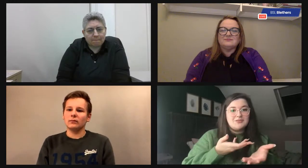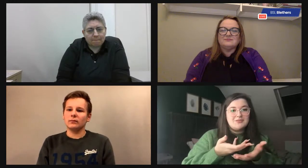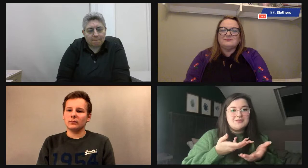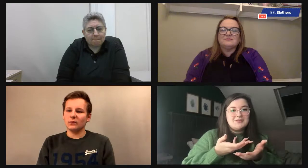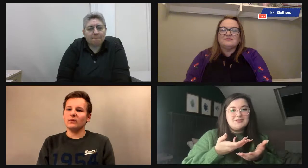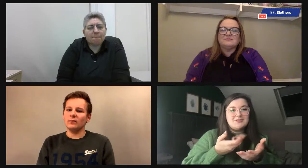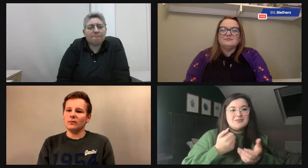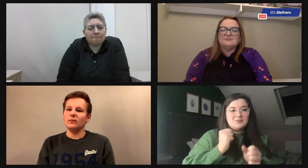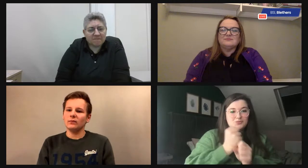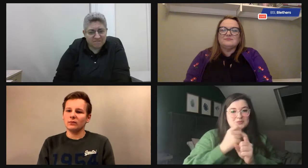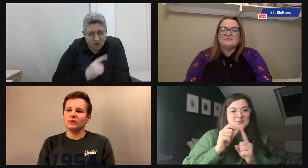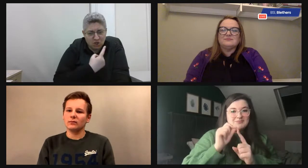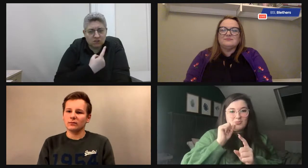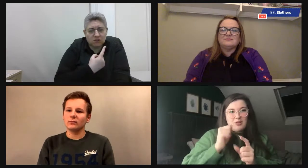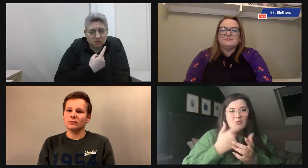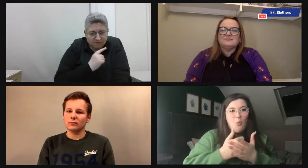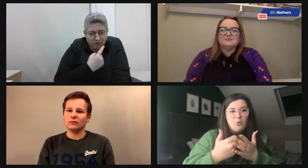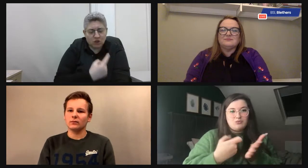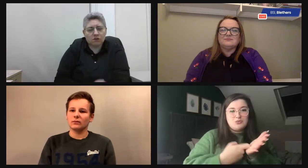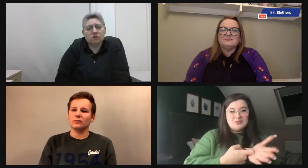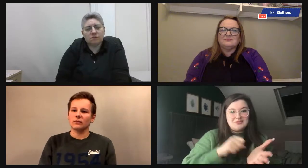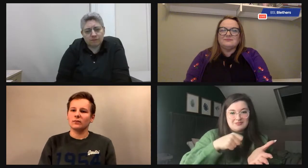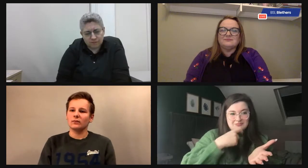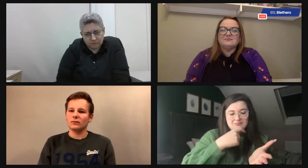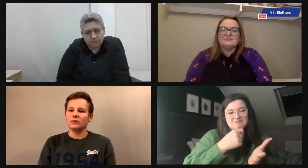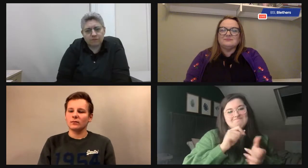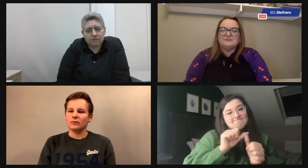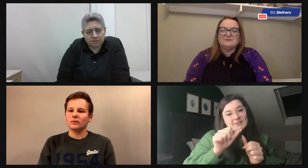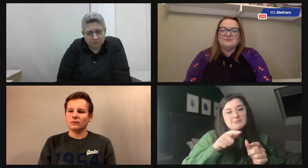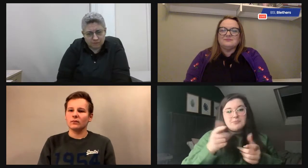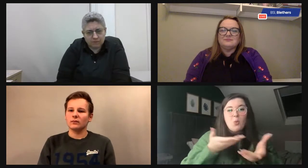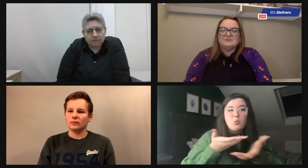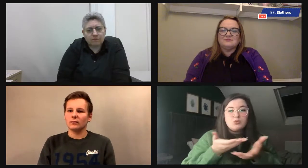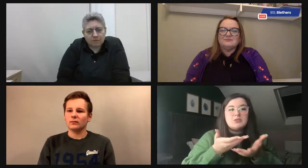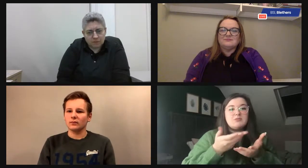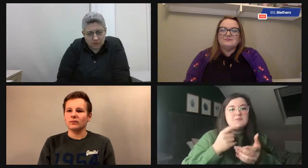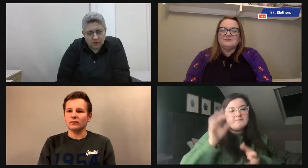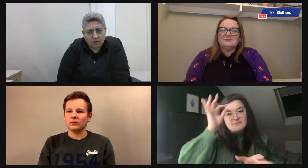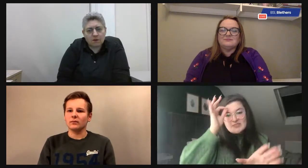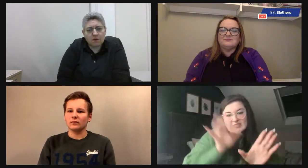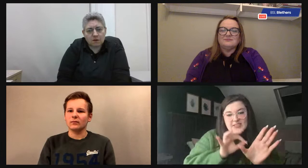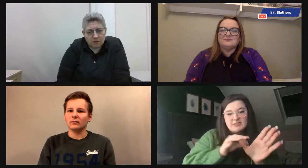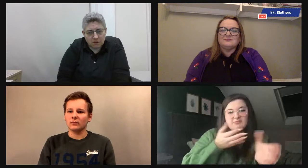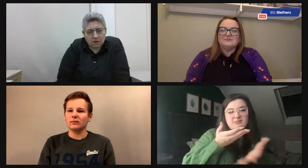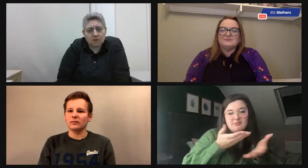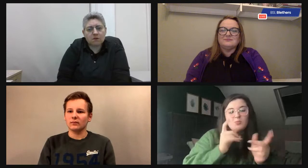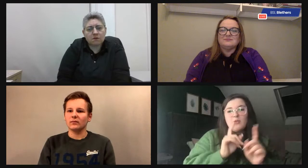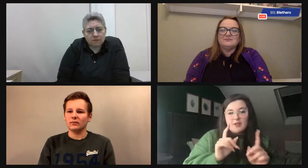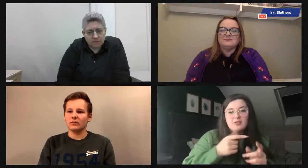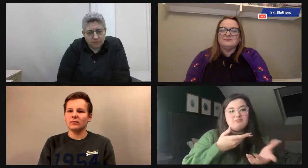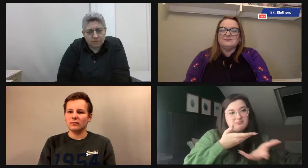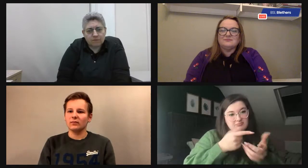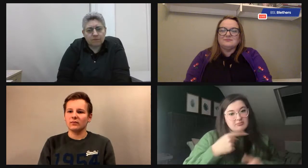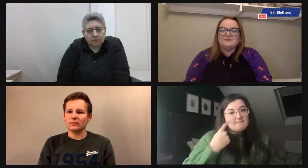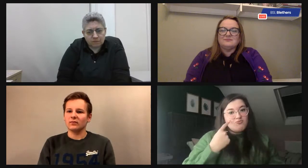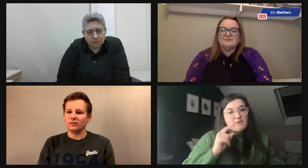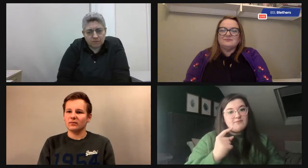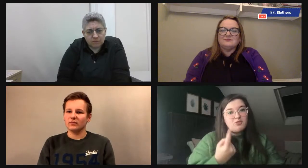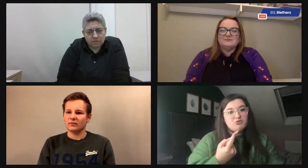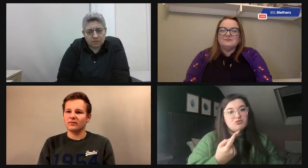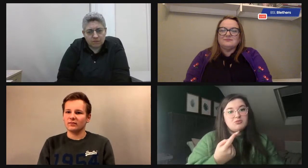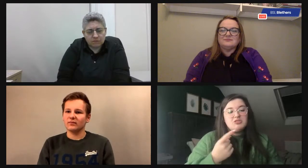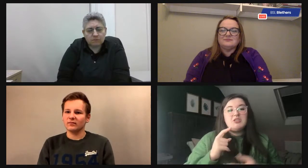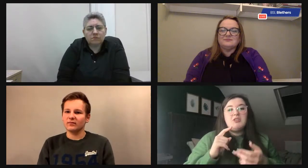Uh, so it would more likely to be a counselling situation. I would think to and recommend a counsellor